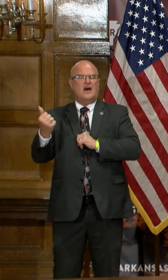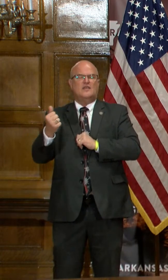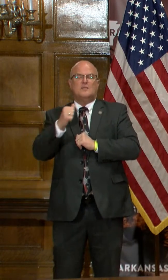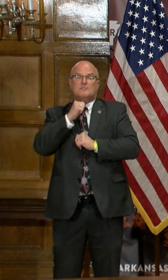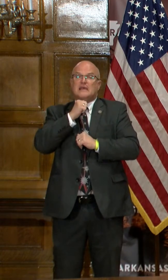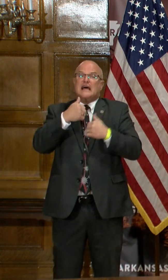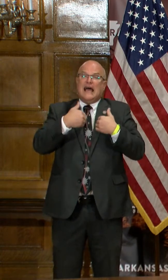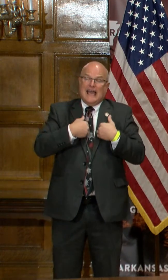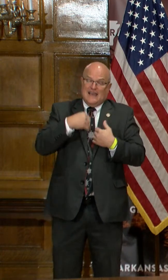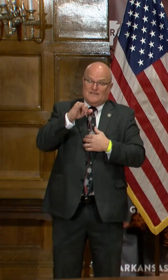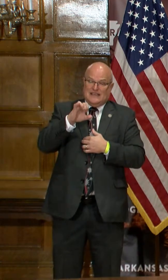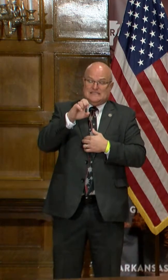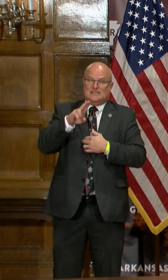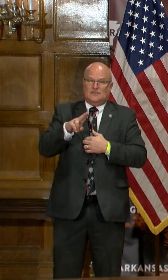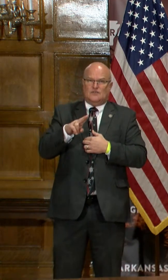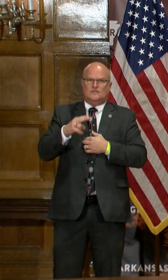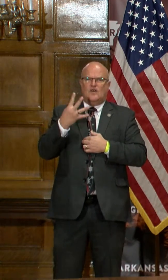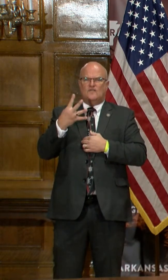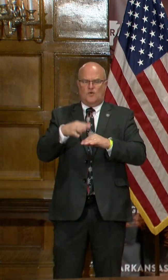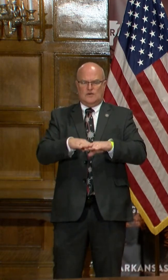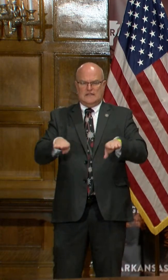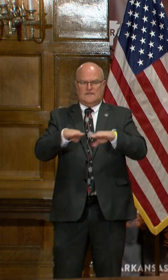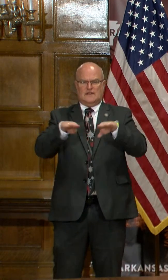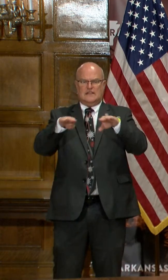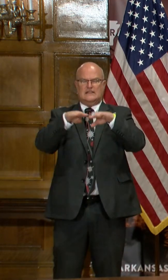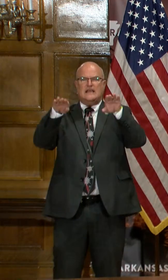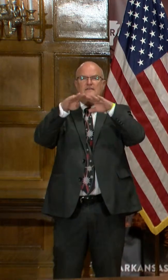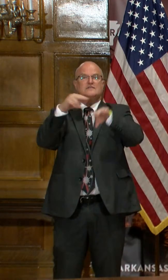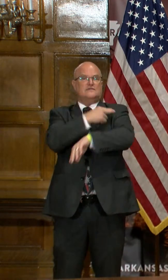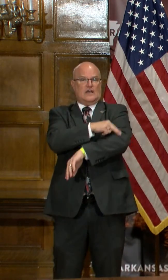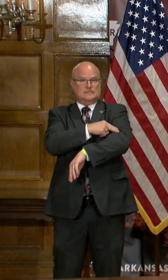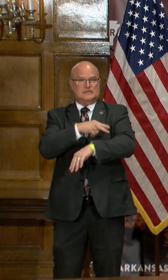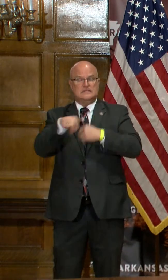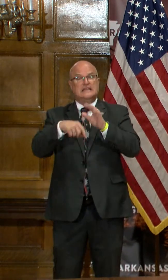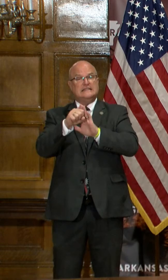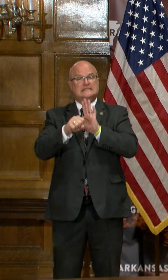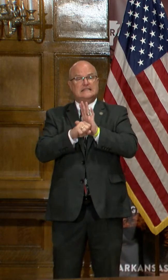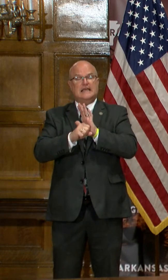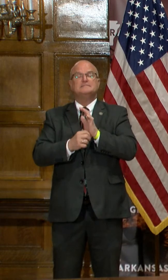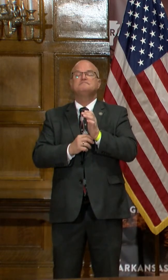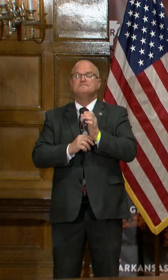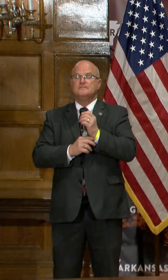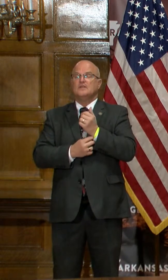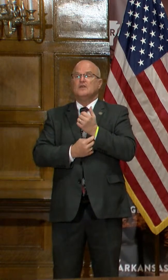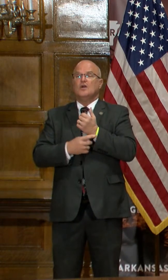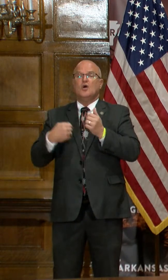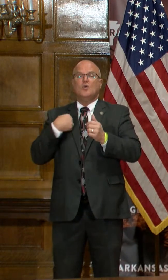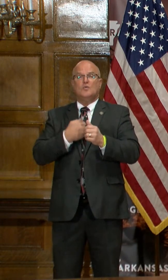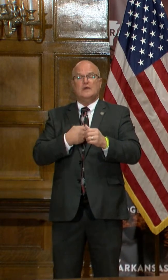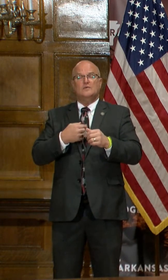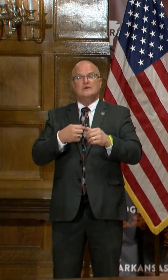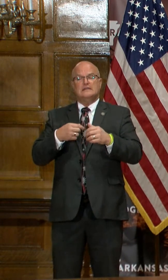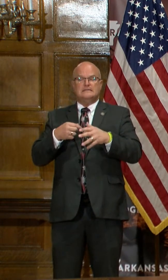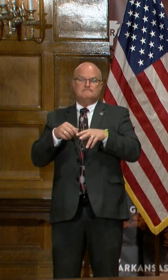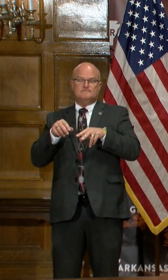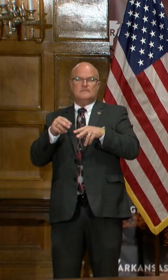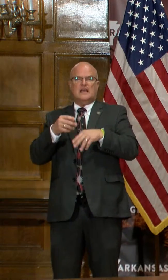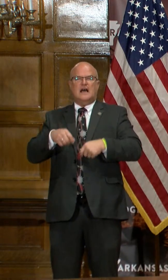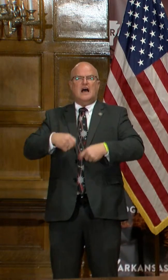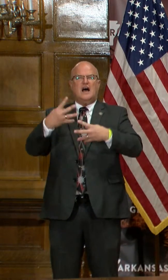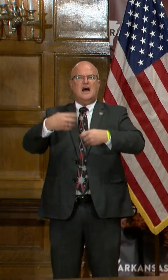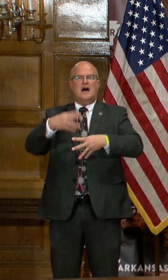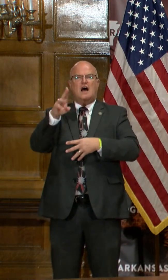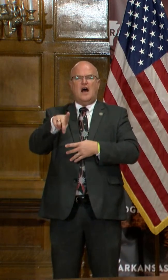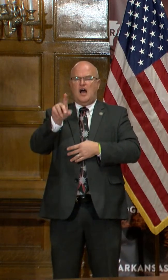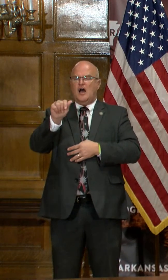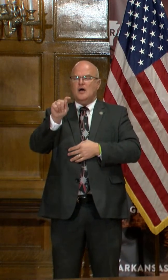have ICU capacity at all. We have 4 different levels or categories of hospitals. We would then update the availability of those beds and resources